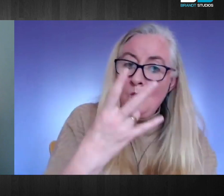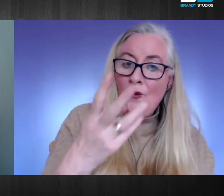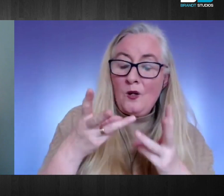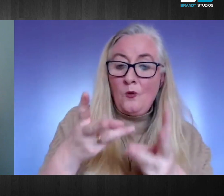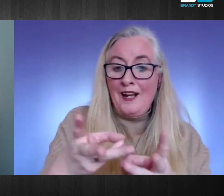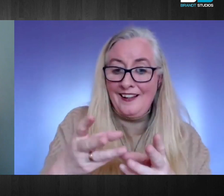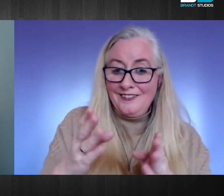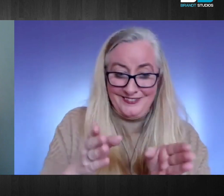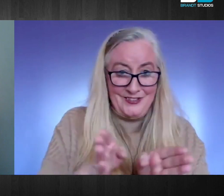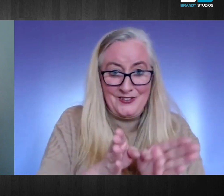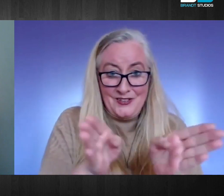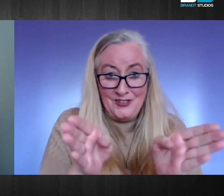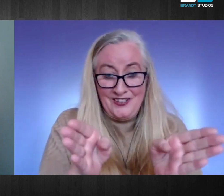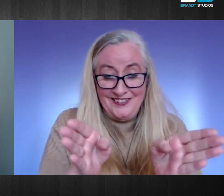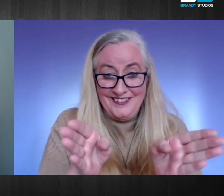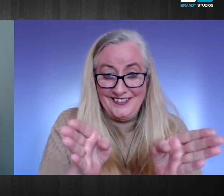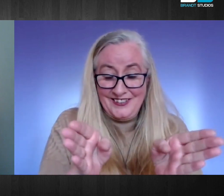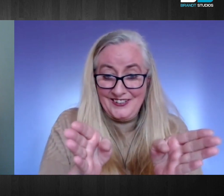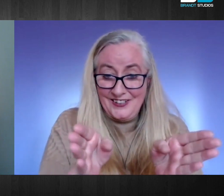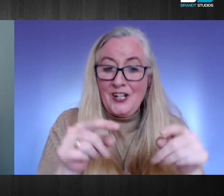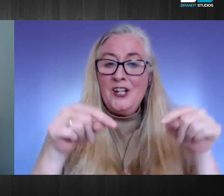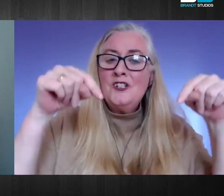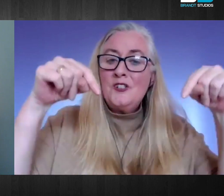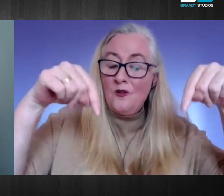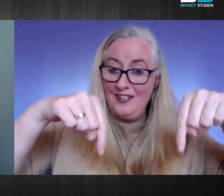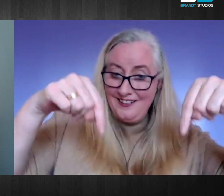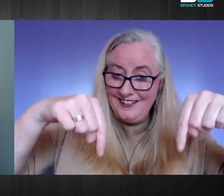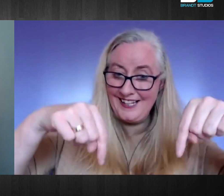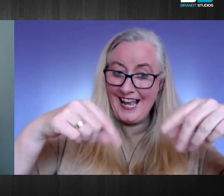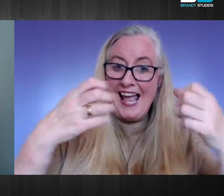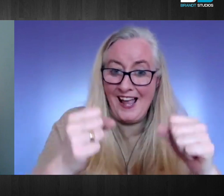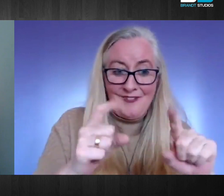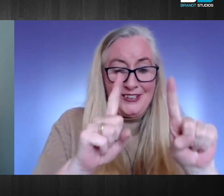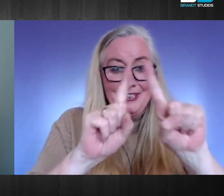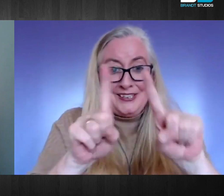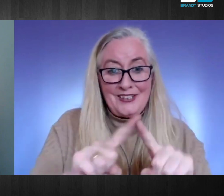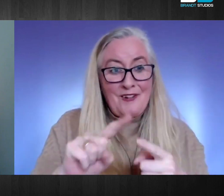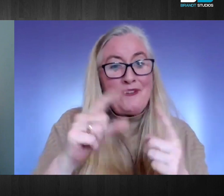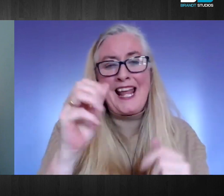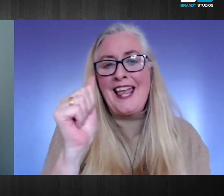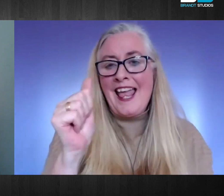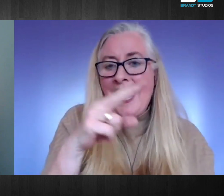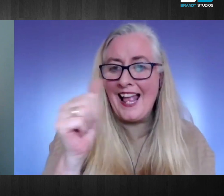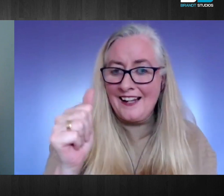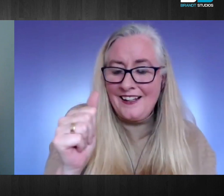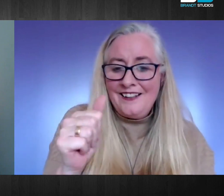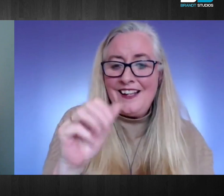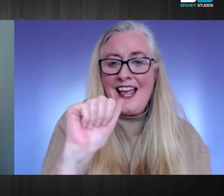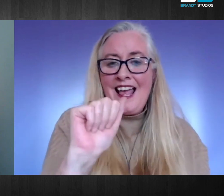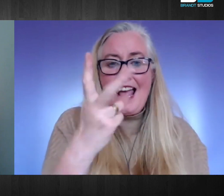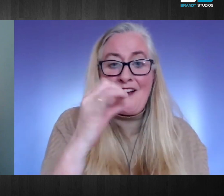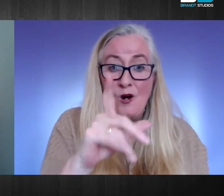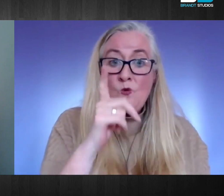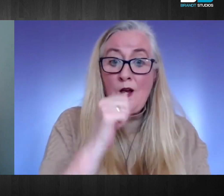the comments that are coming in, some of them very much reflect the points that Anna in particular and Avril have made about the pressures